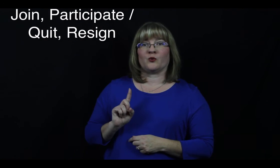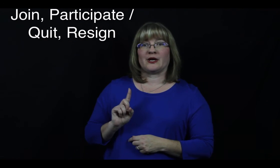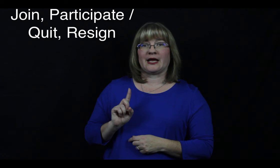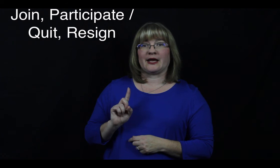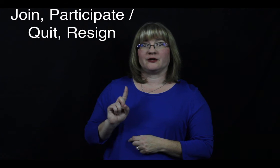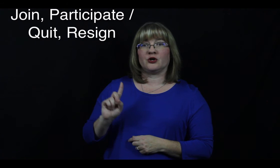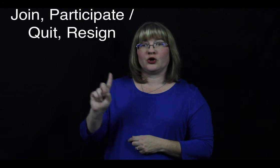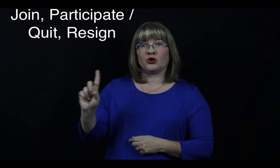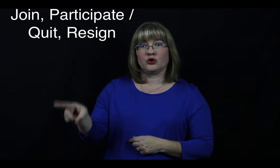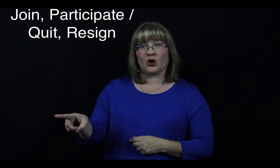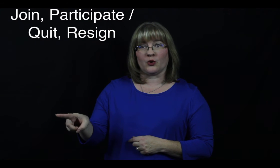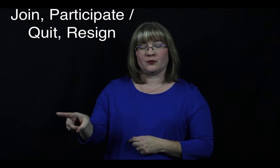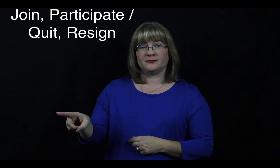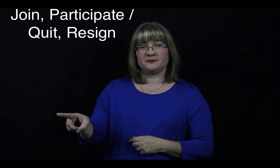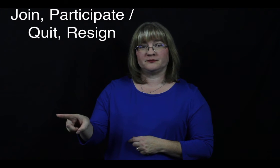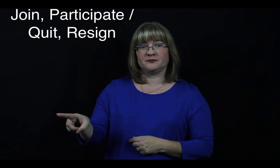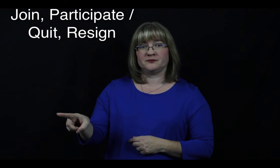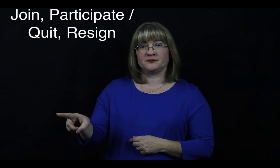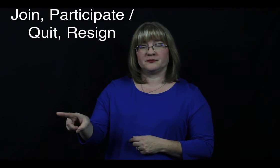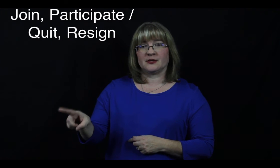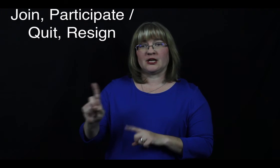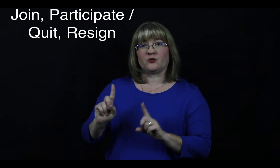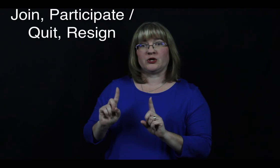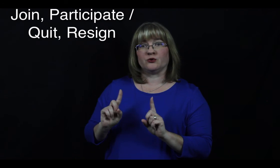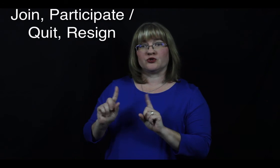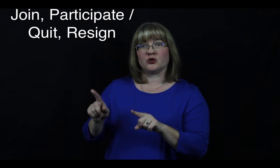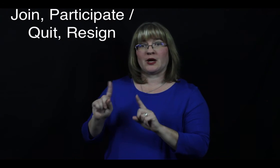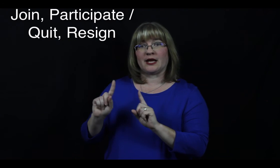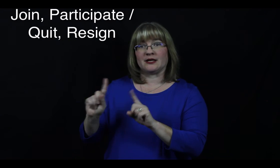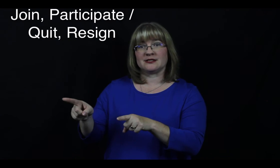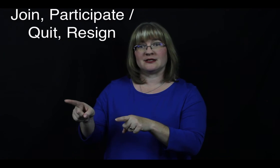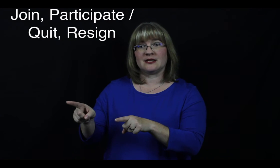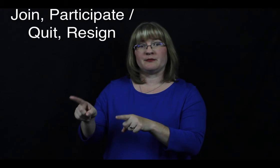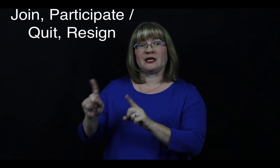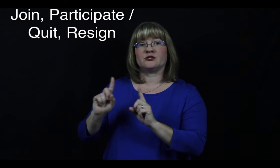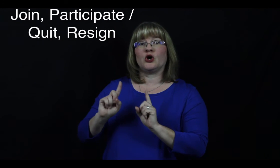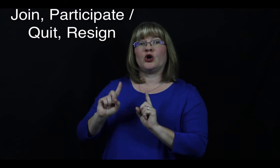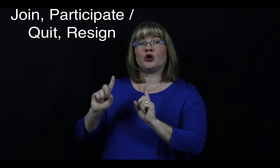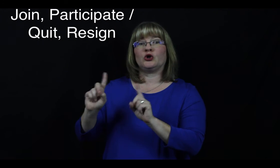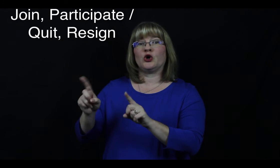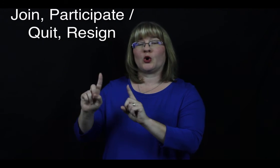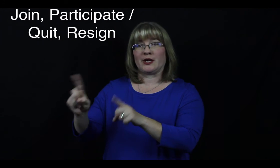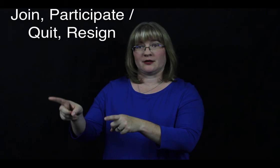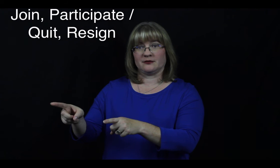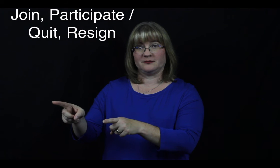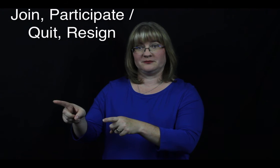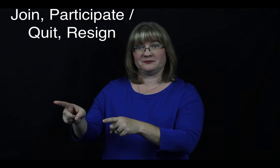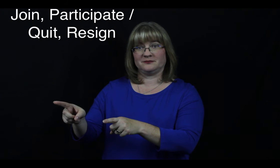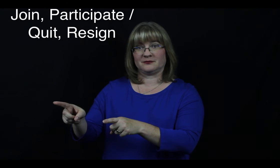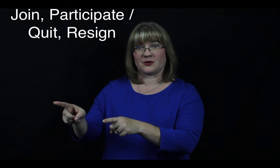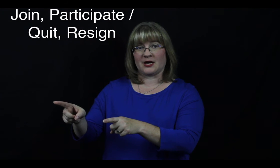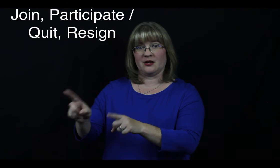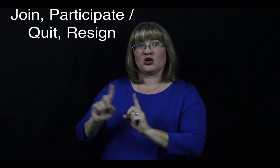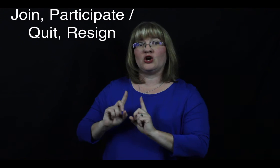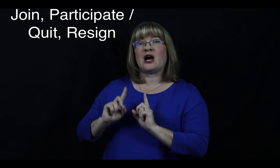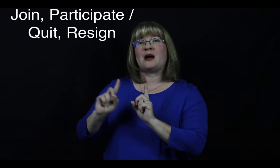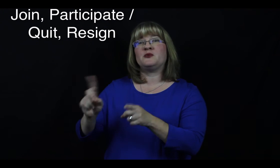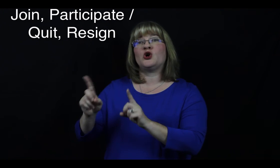one hand, go. If we use 2 hands, that means going, okay? I'm